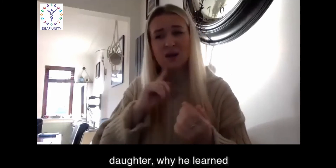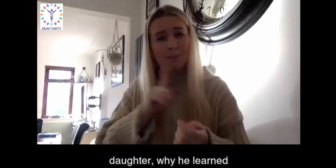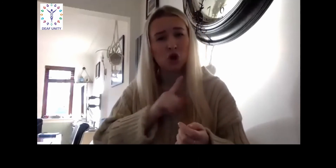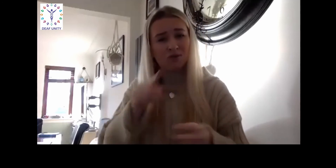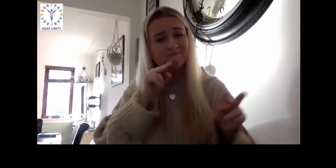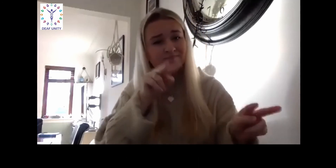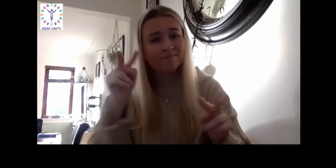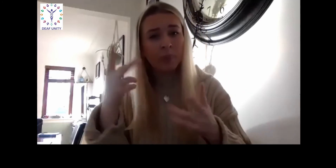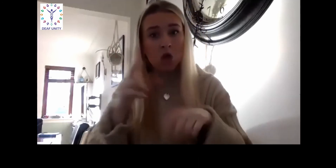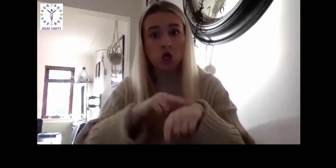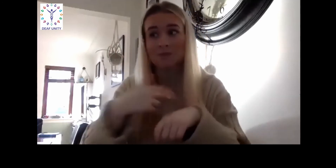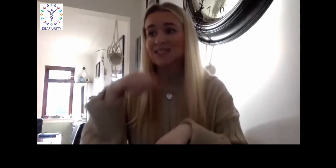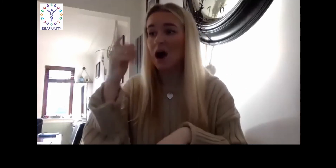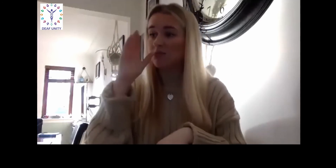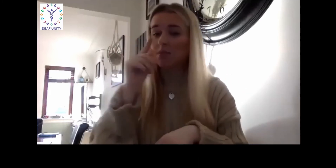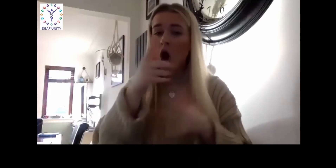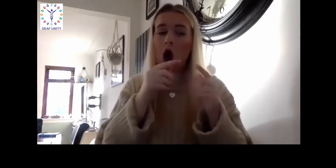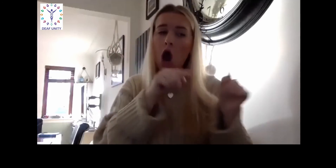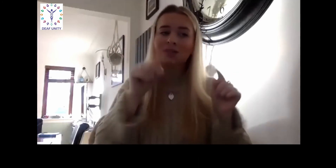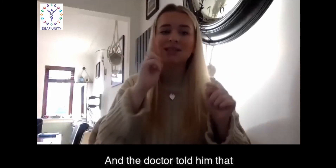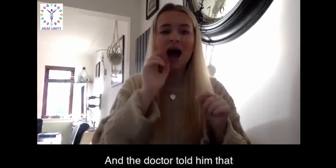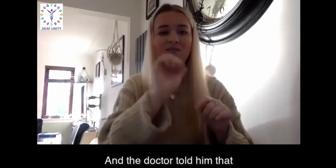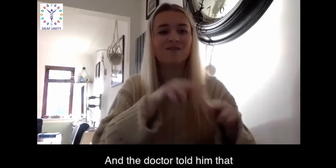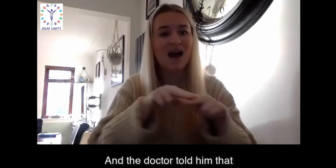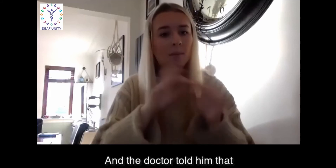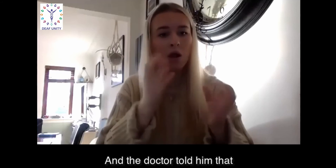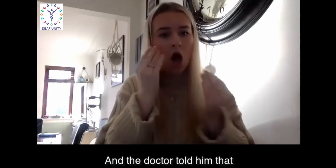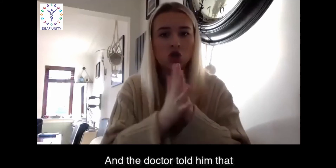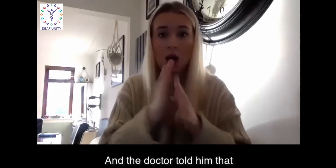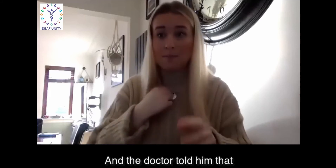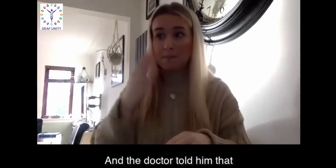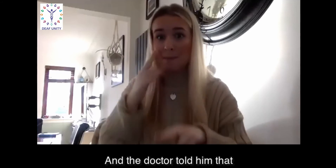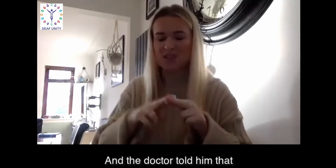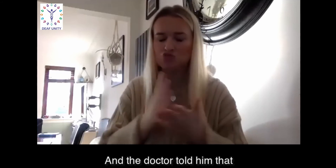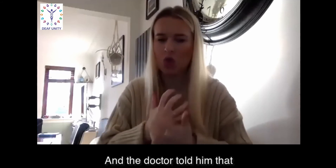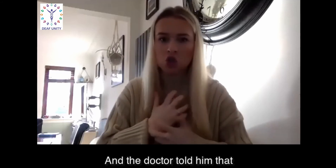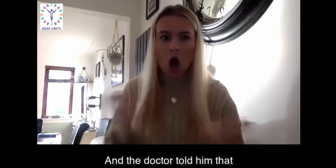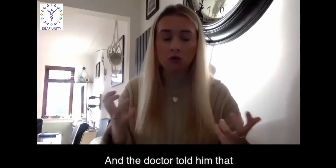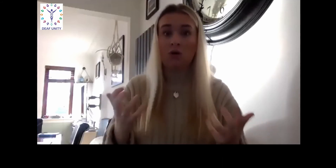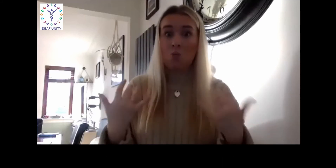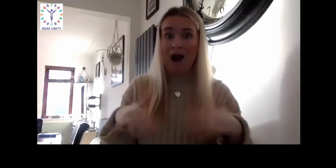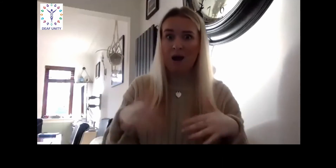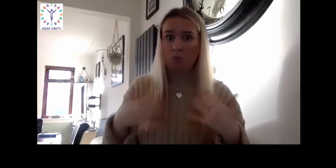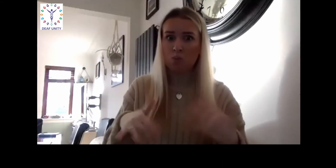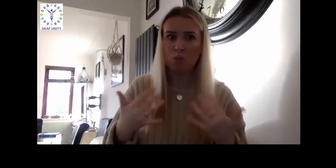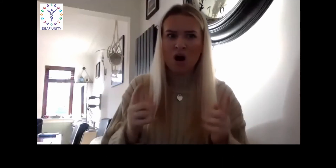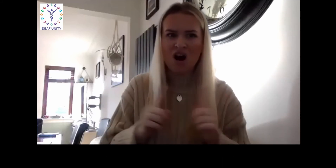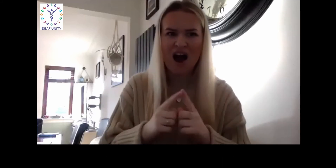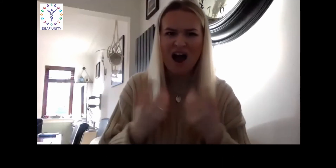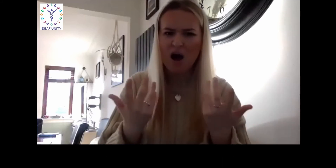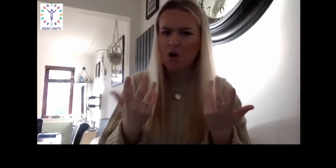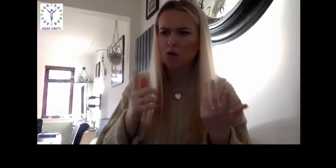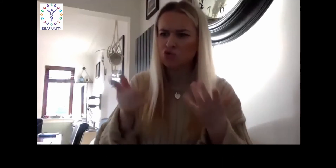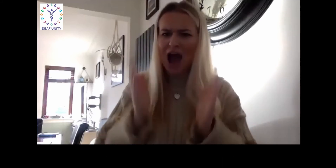important. He saw lots of people, and the doctor told him that most families don't learn BSL. My parents were really